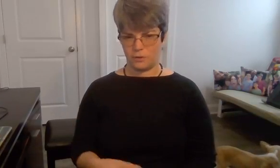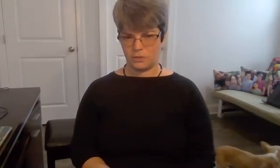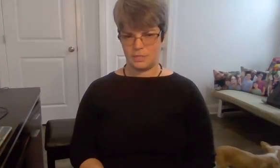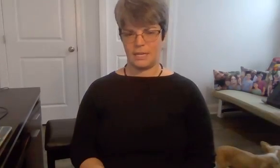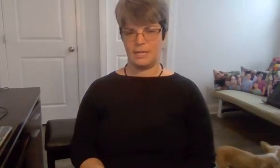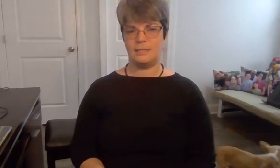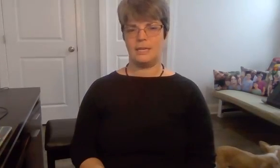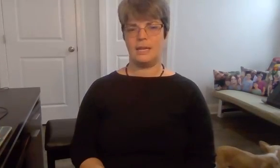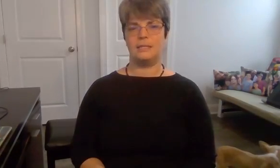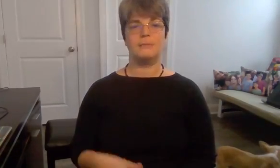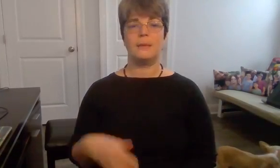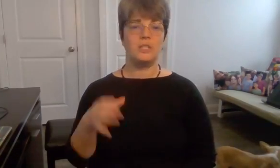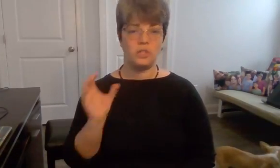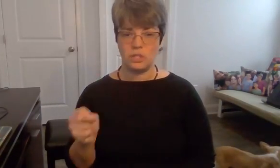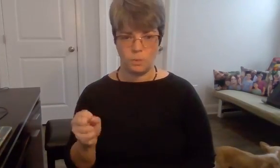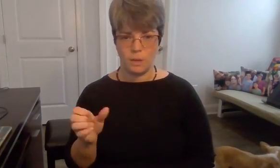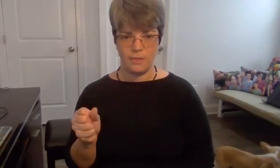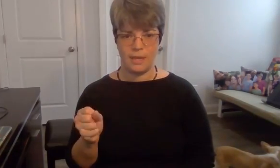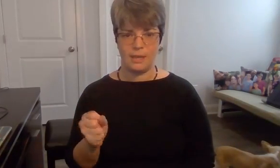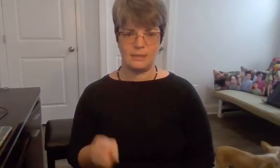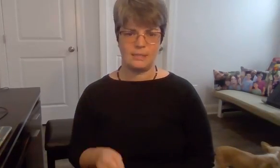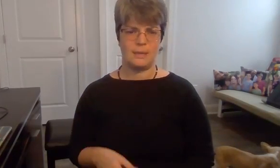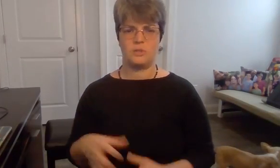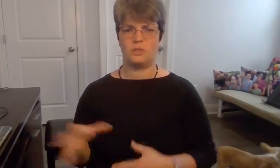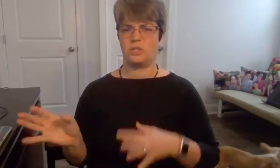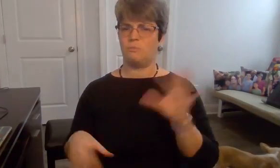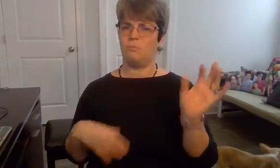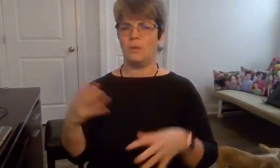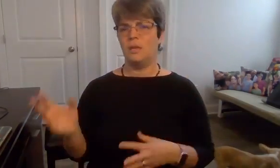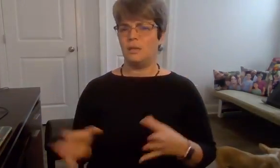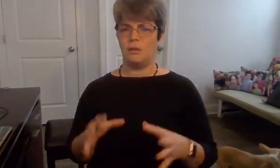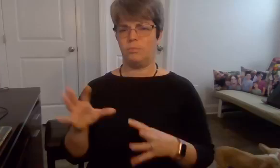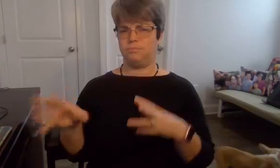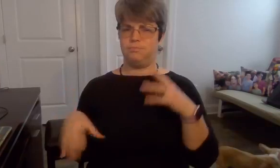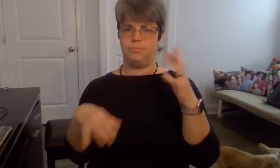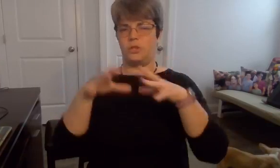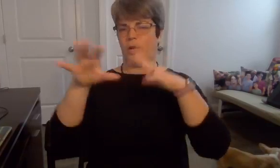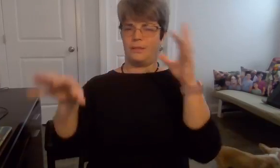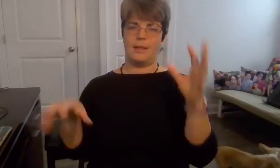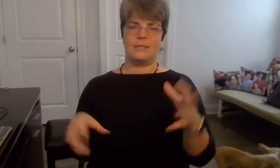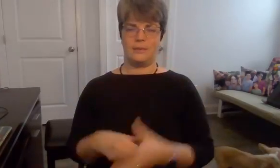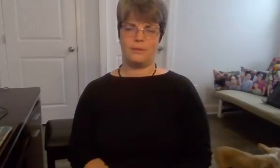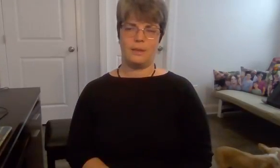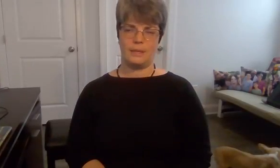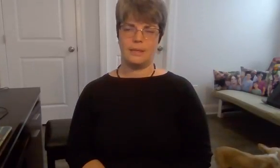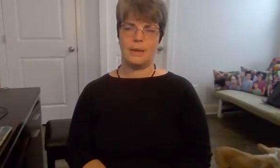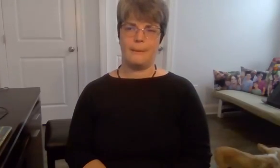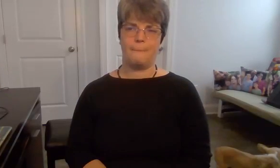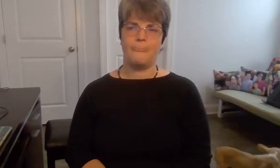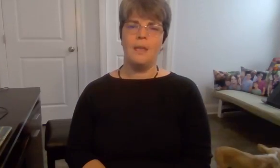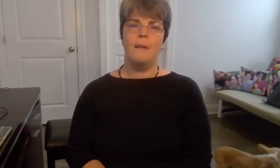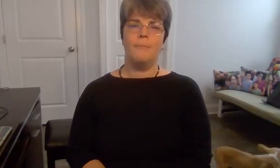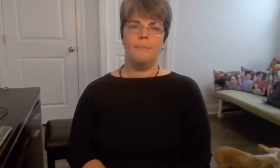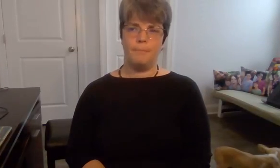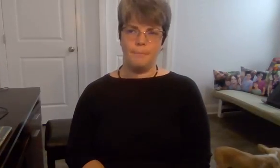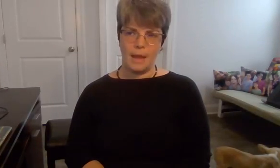first signs. And sometimes it's just the one thing, and sometimes they're just, trying lots of different things. And